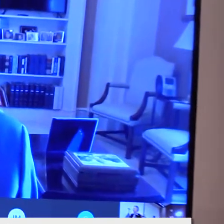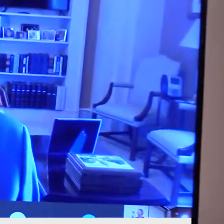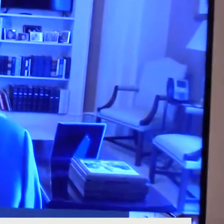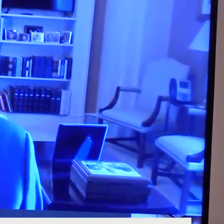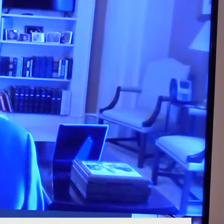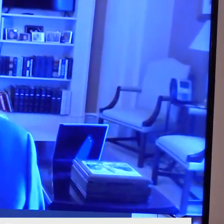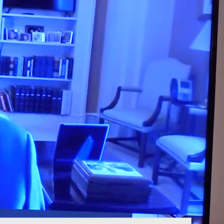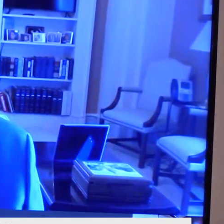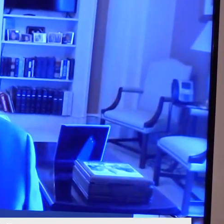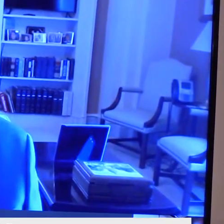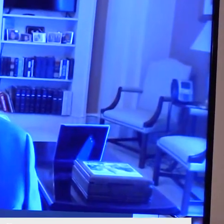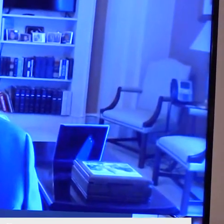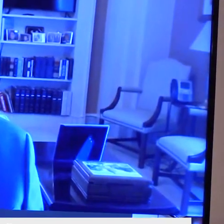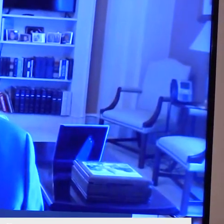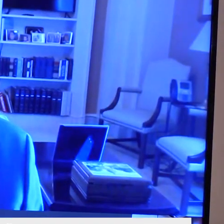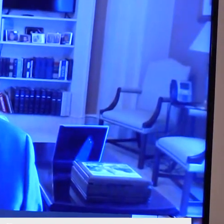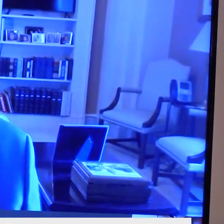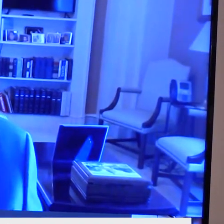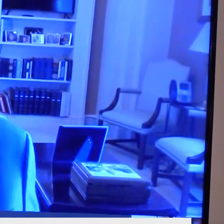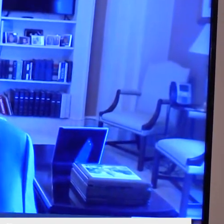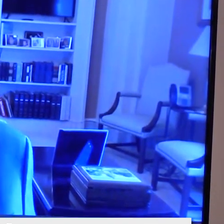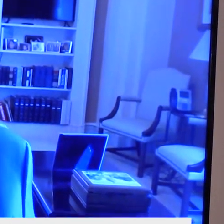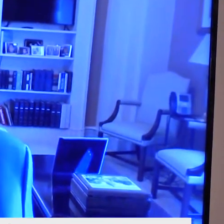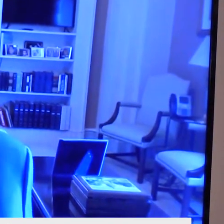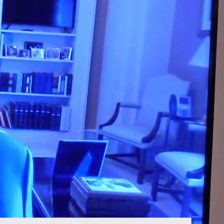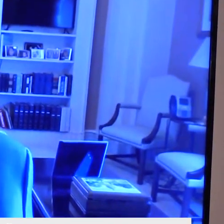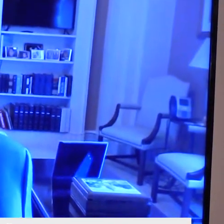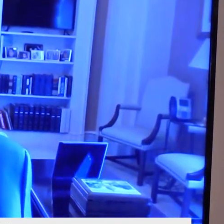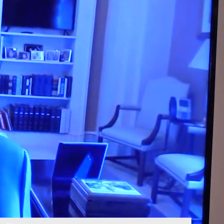Governor, it's good to see you, even though it's this way.